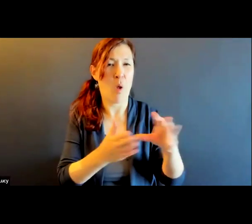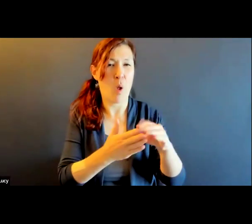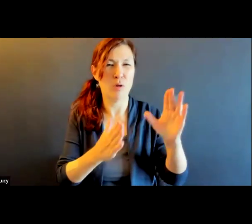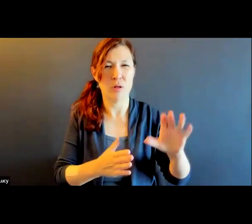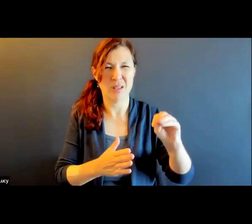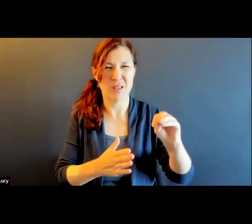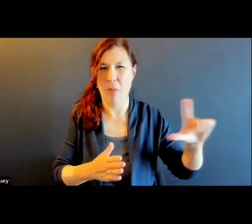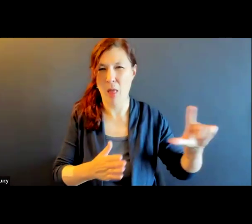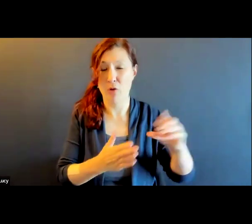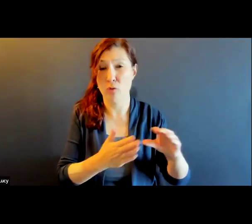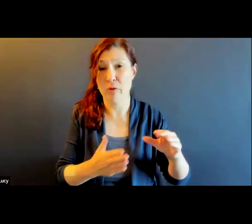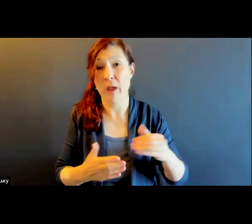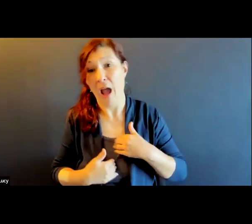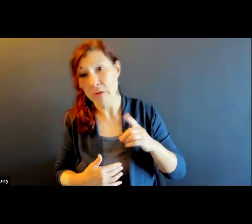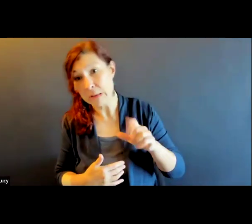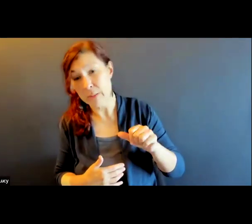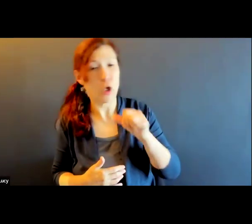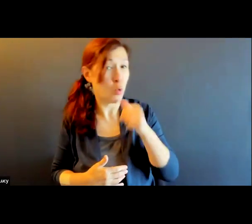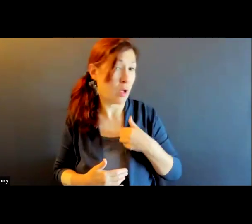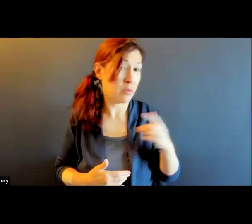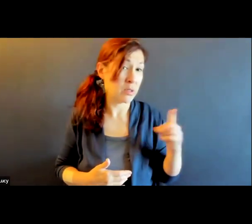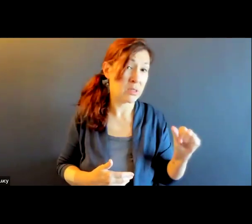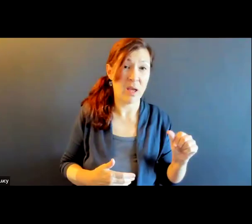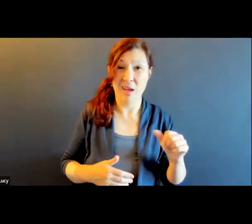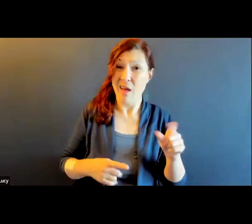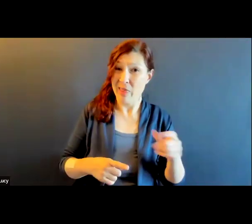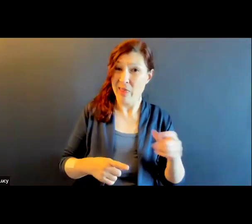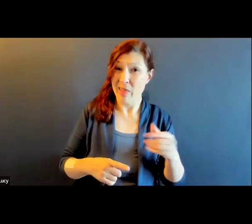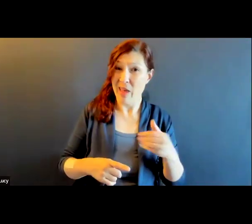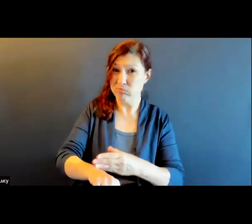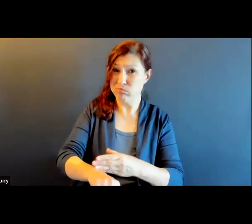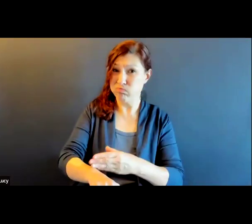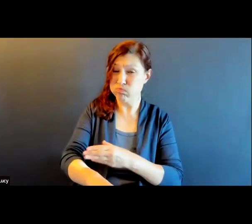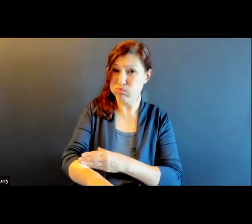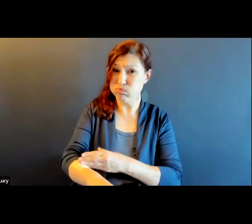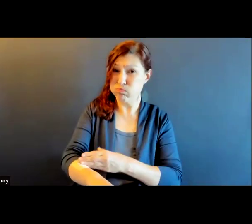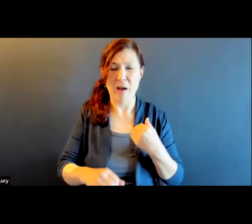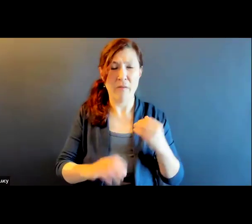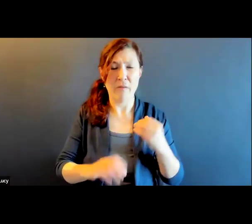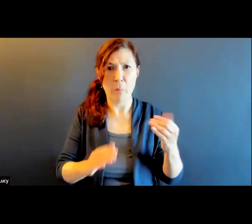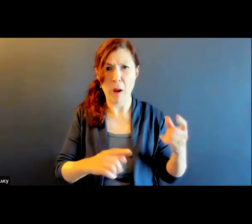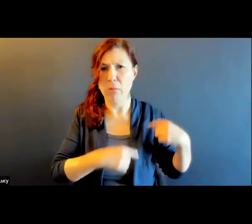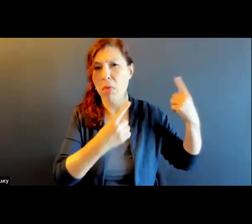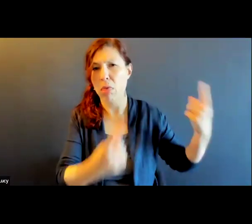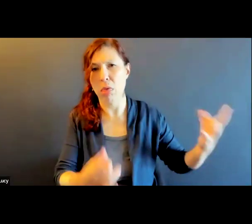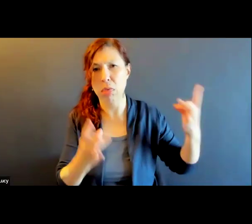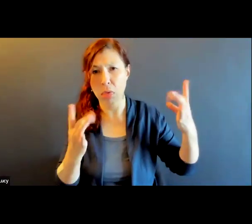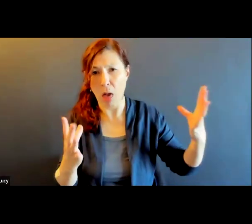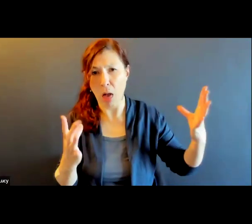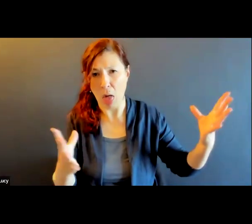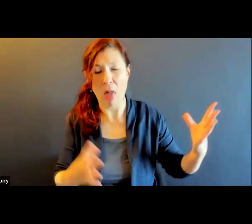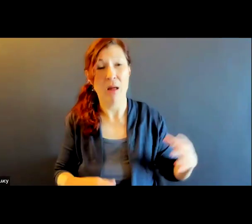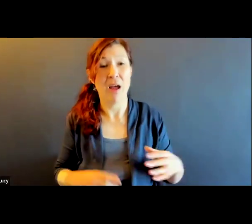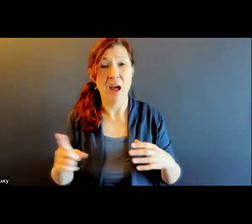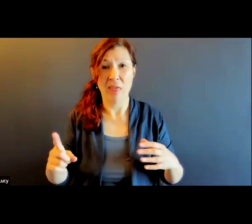is whether they are showing progress over the past dismal student outcomes in meeting or exceeding grade level standards on